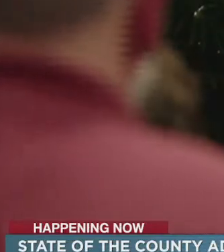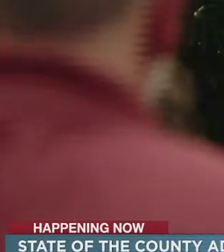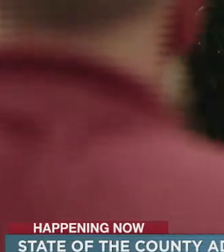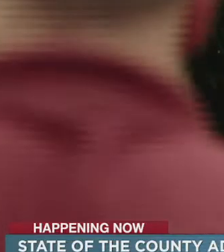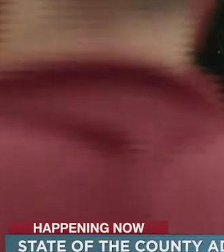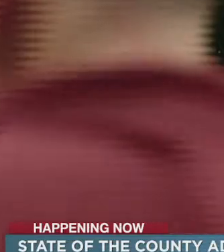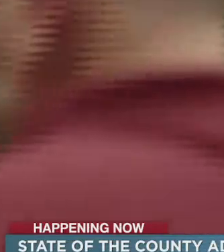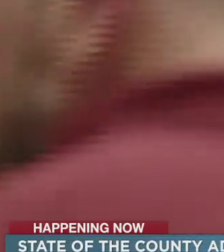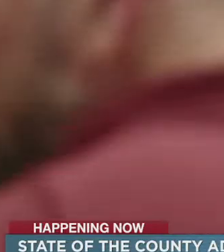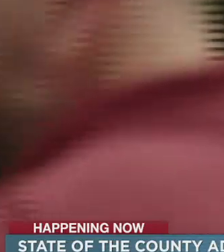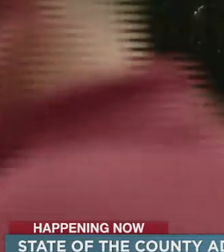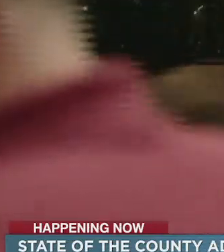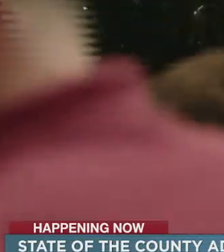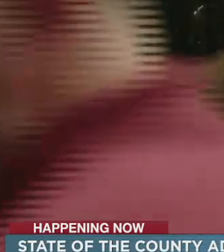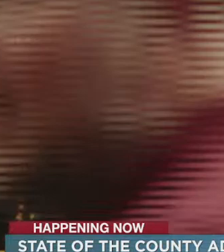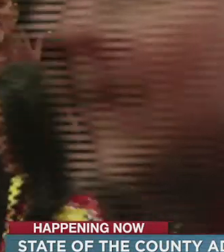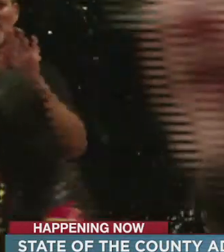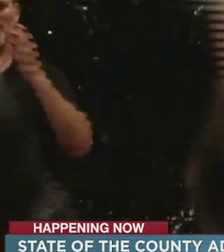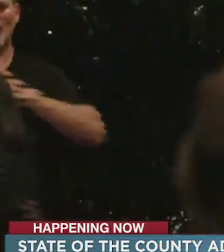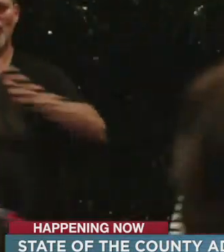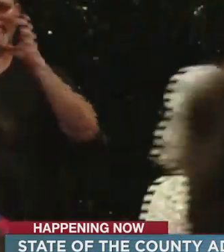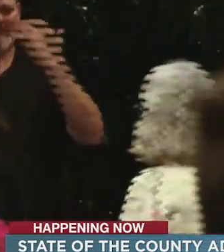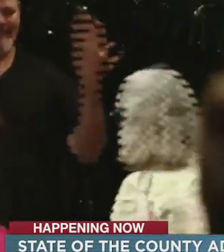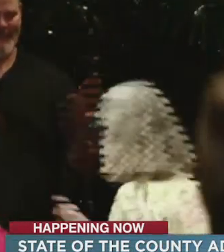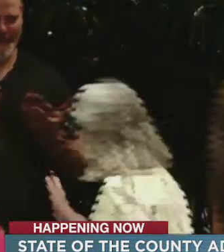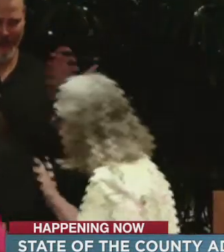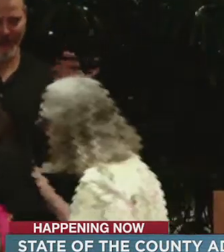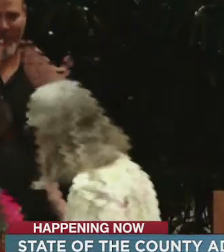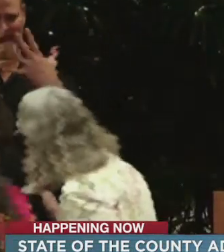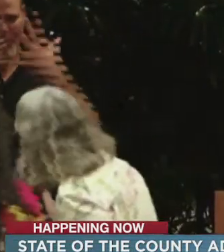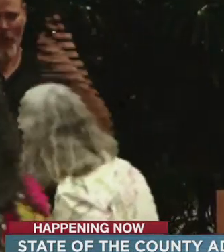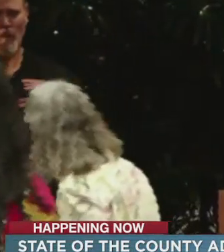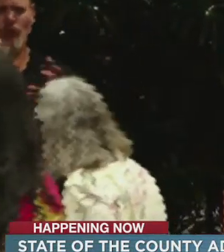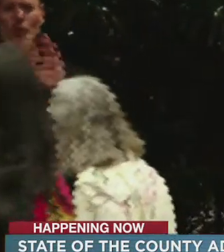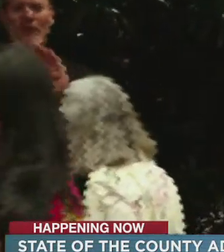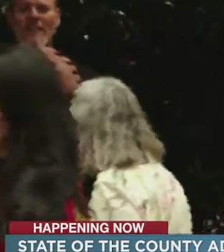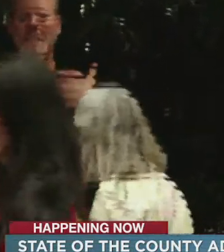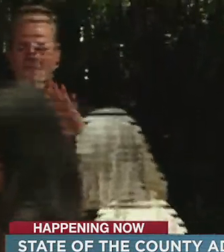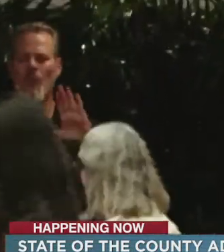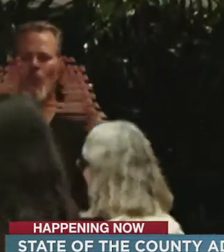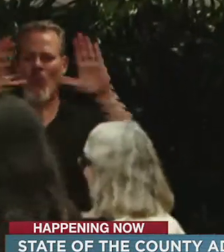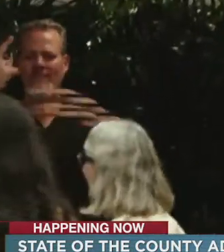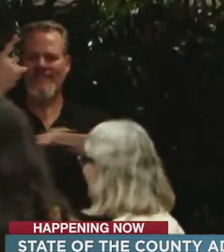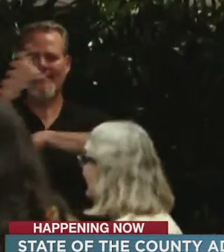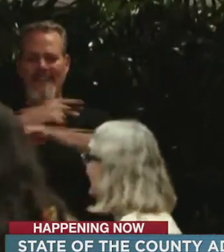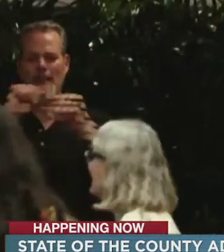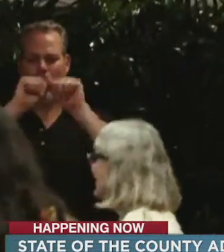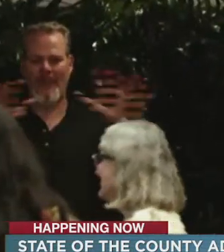refreshments here in the back. Mahalo everyone for joining us. Have a wonderful and blessed day. Aloha.